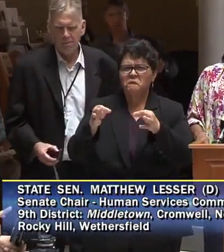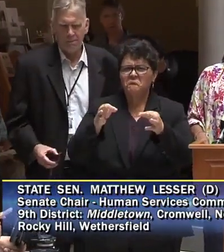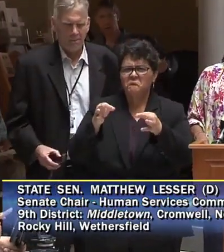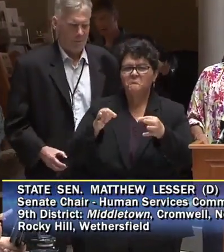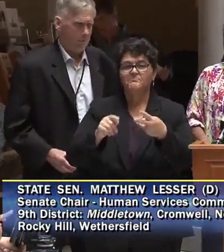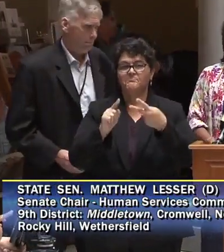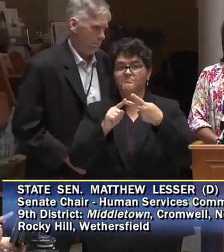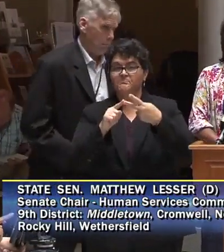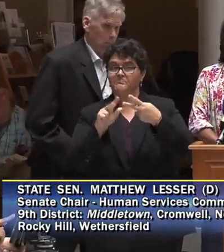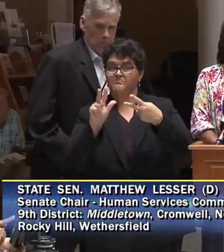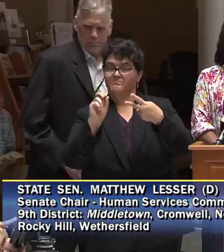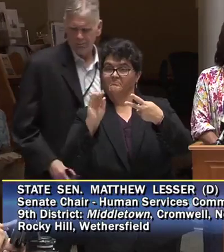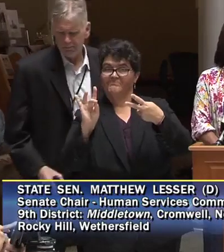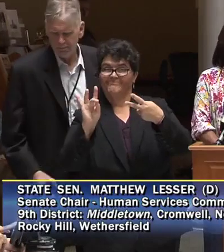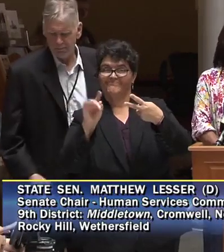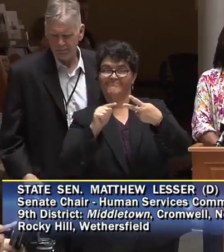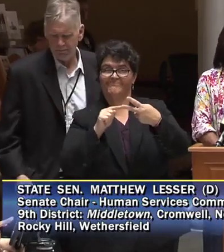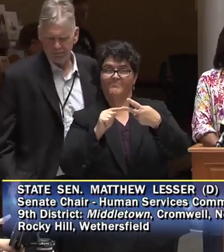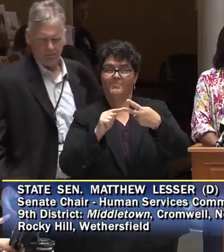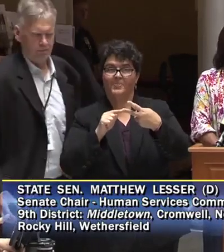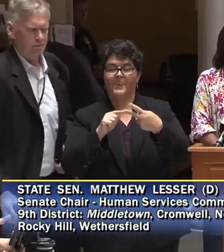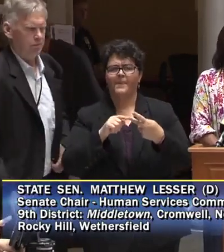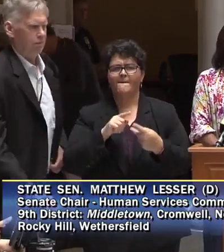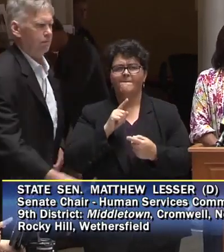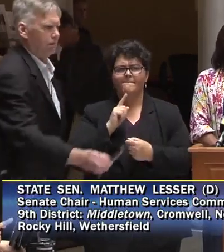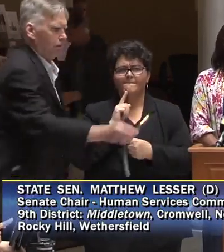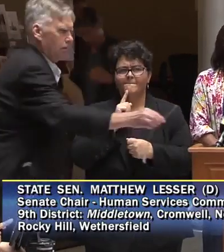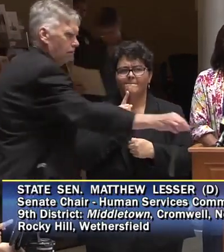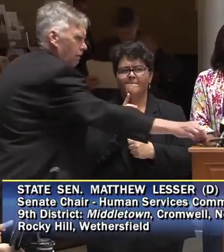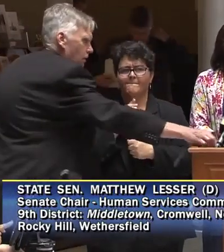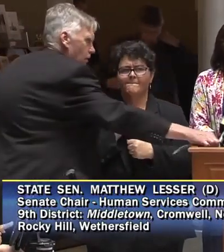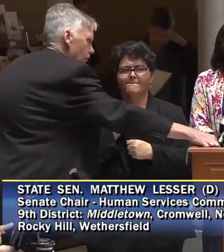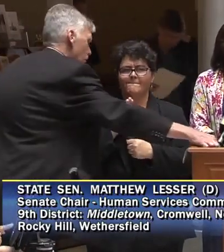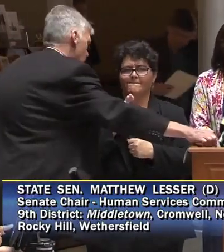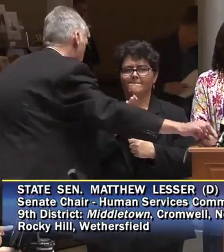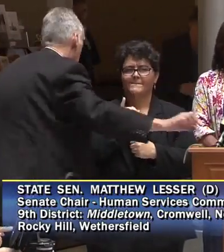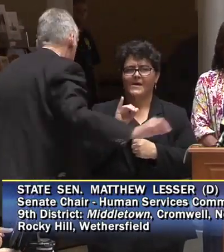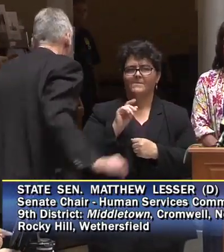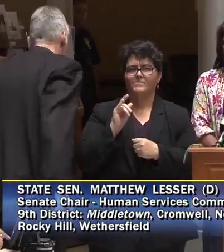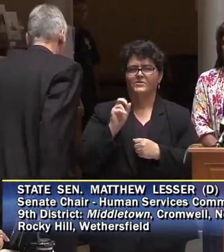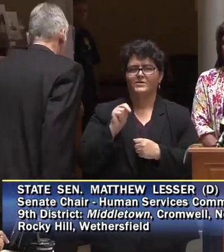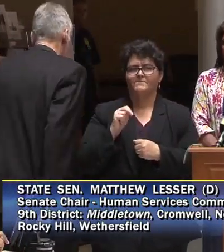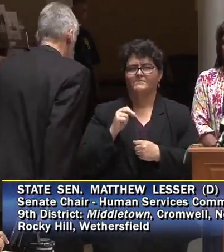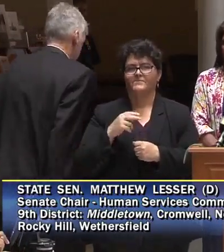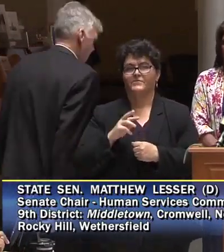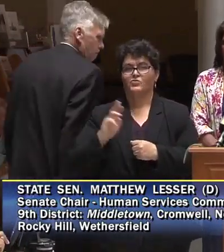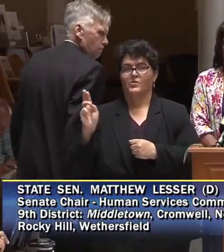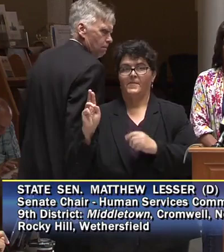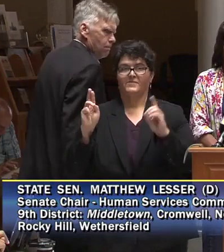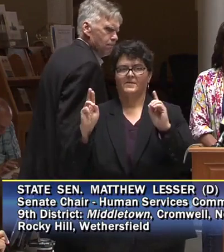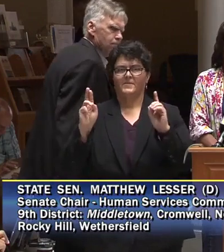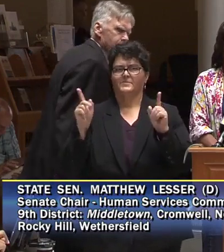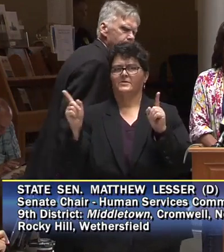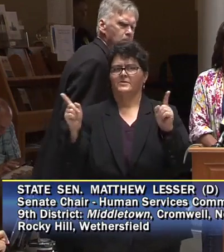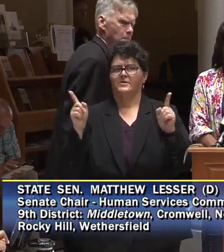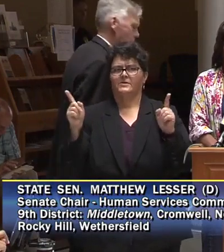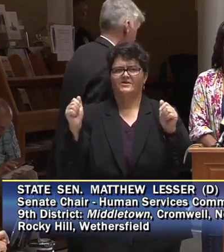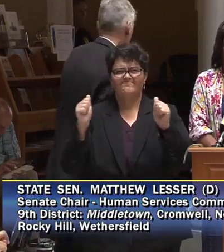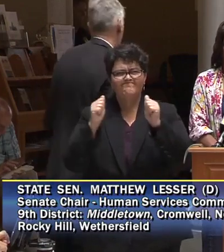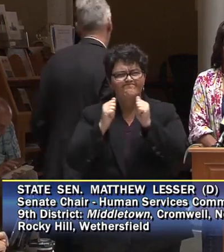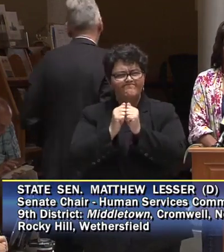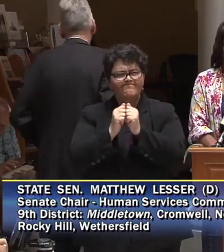308 because this is a real bipartisan collaboration that is going to pass the strongest protections for